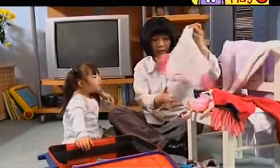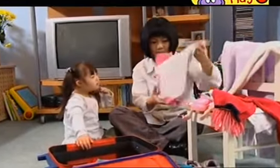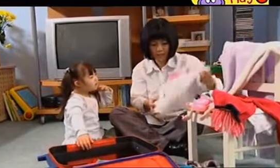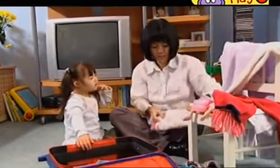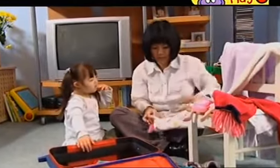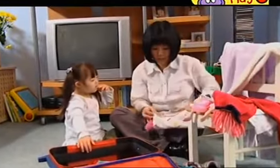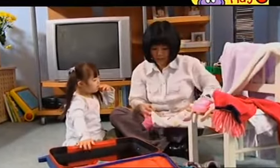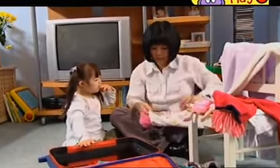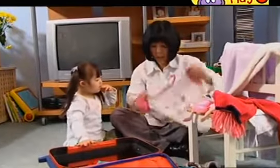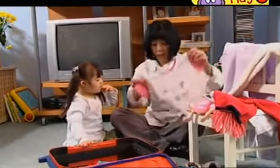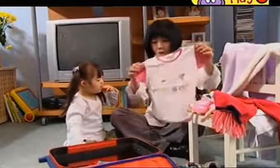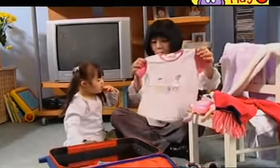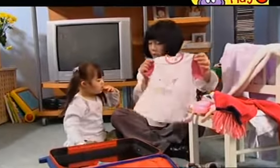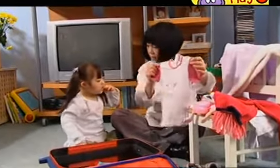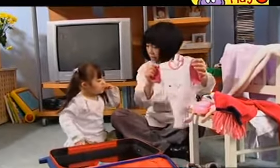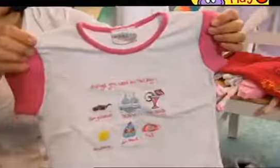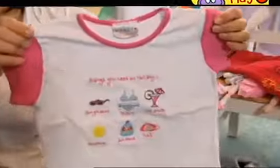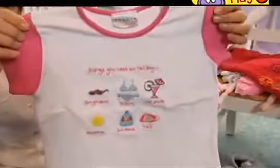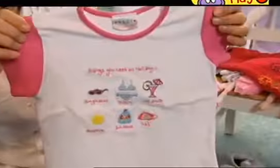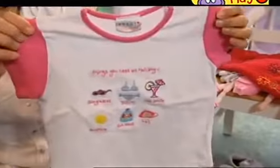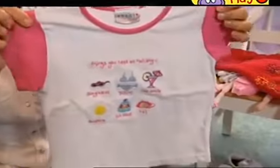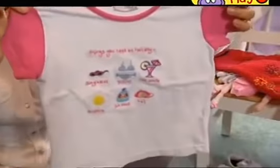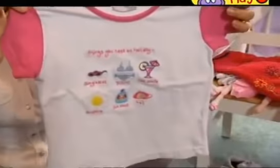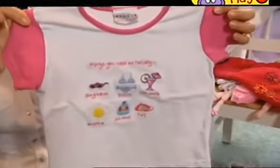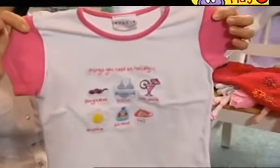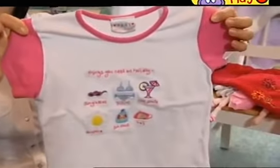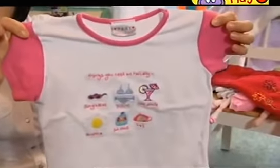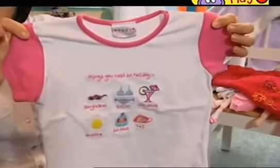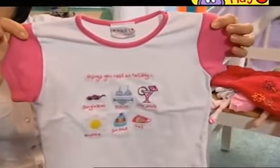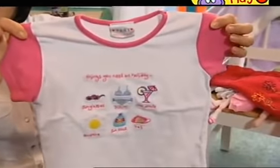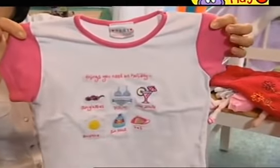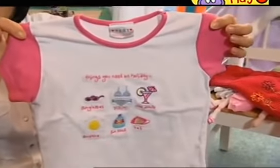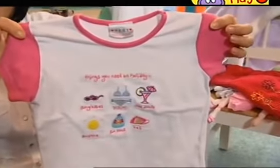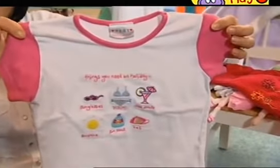What's next? Do you want to take this shirt? How about this t-shirt?